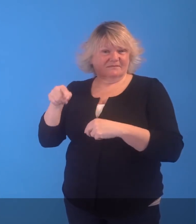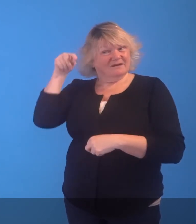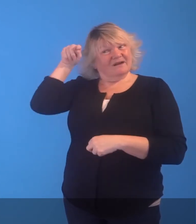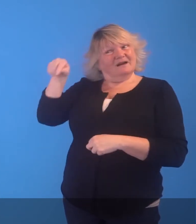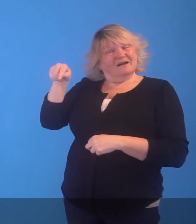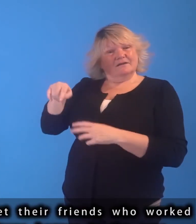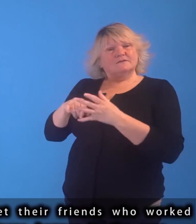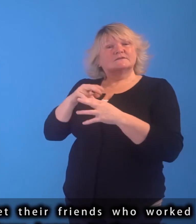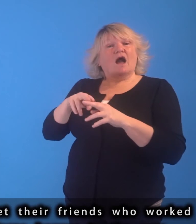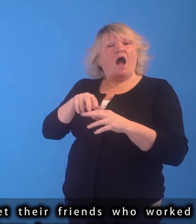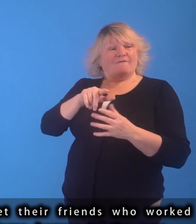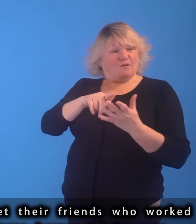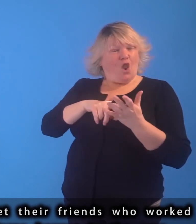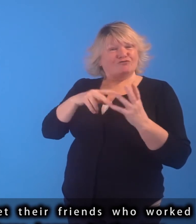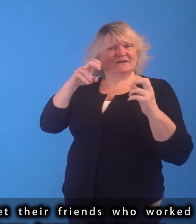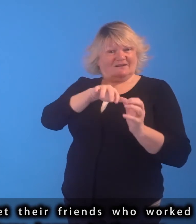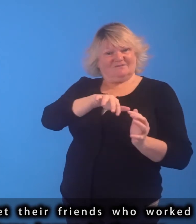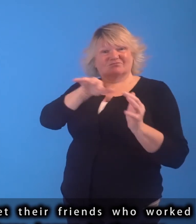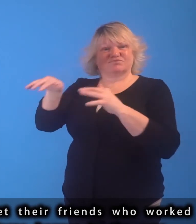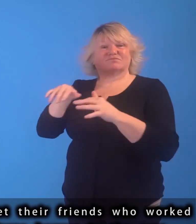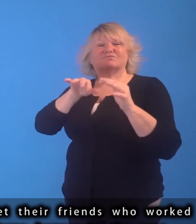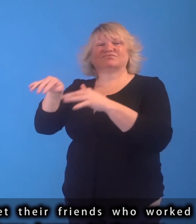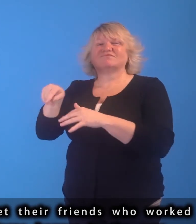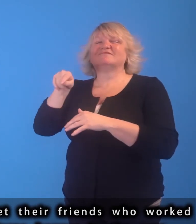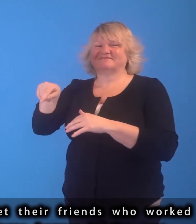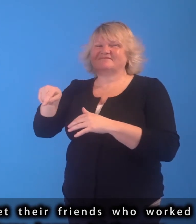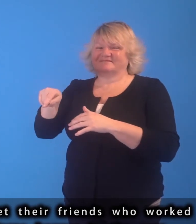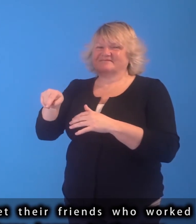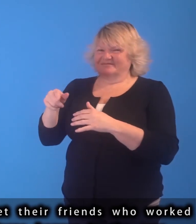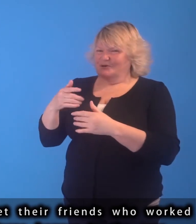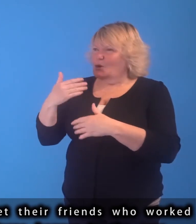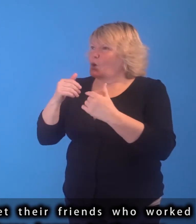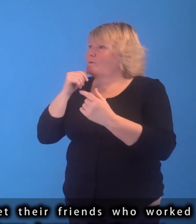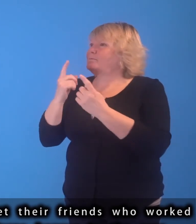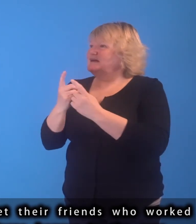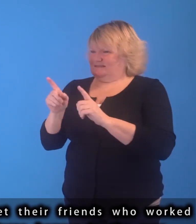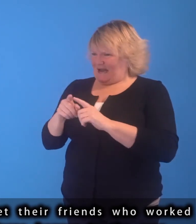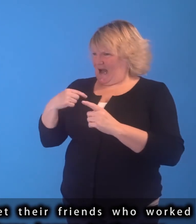being left to the National Library of Scotland on Mrs. Reed's death in